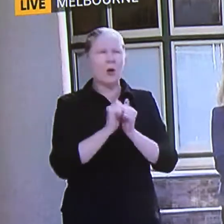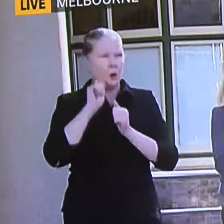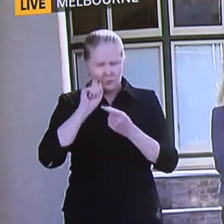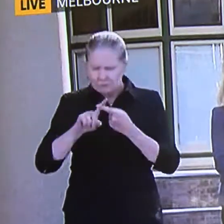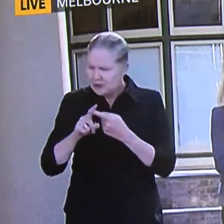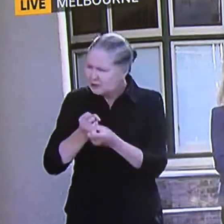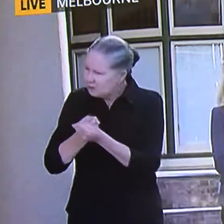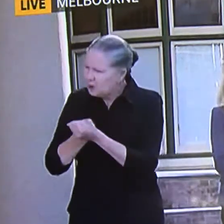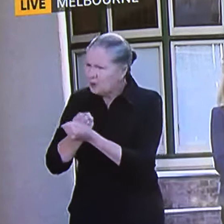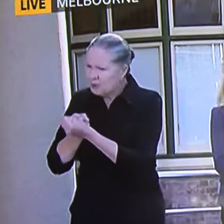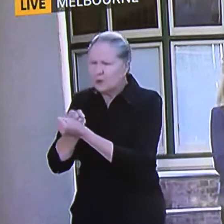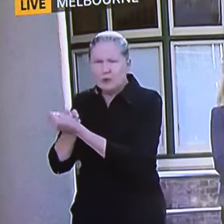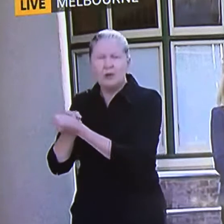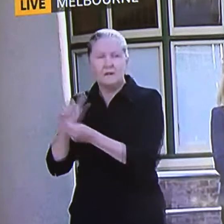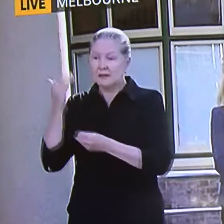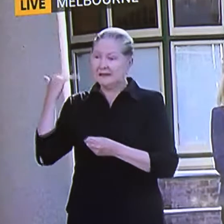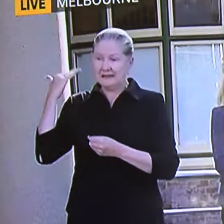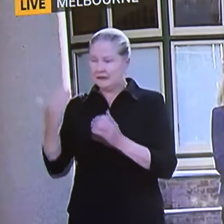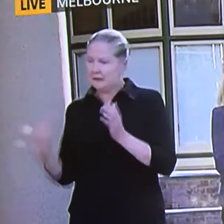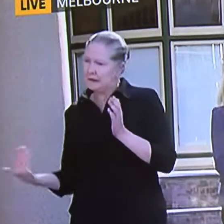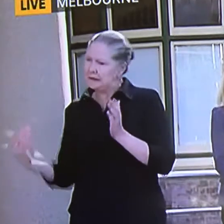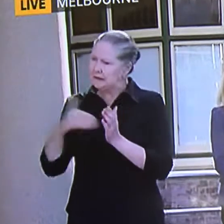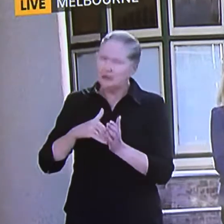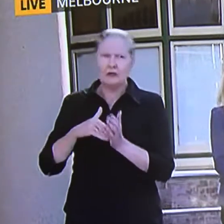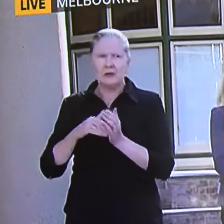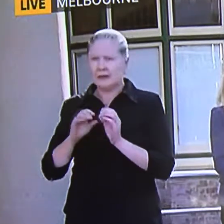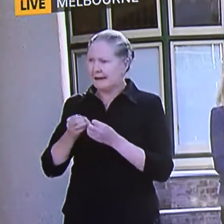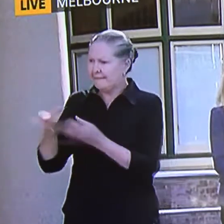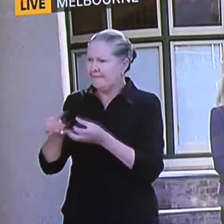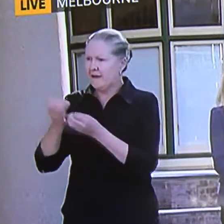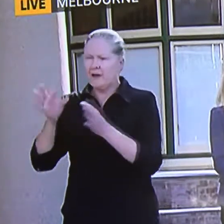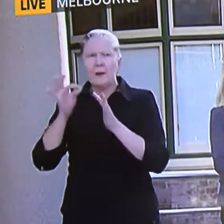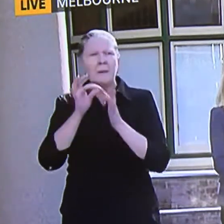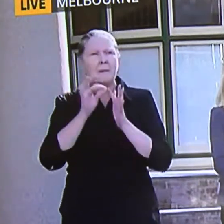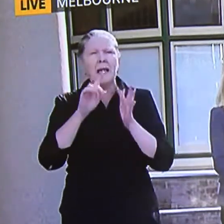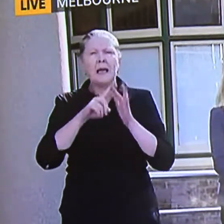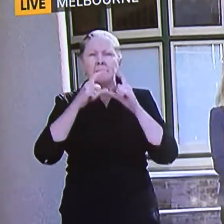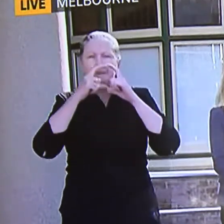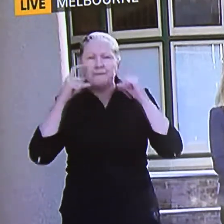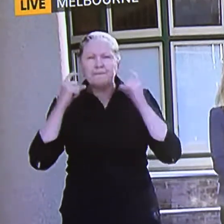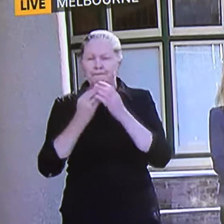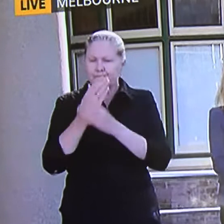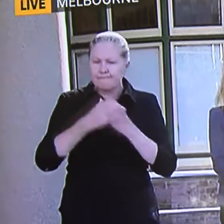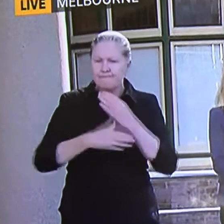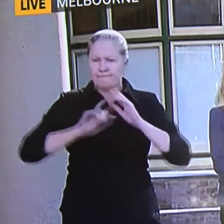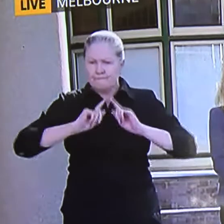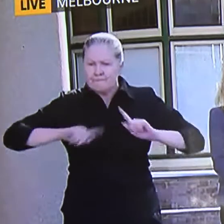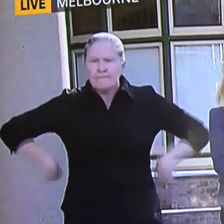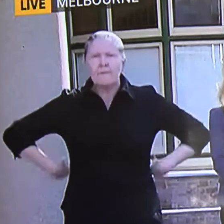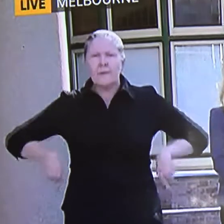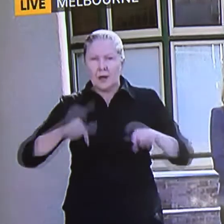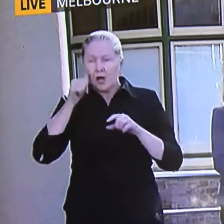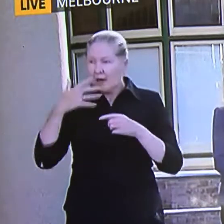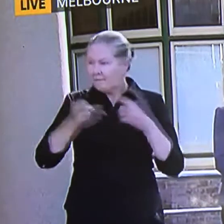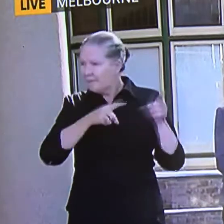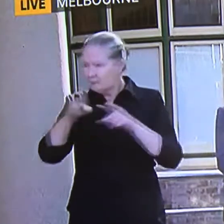to support them. We've recently announced large additional supplies of PPE, and I know some of the states have been also able to secure that.